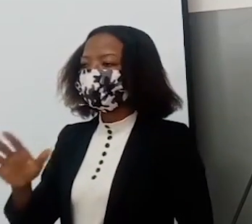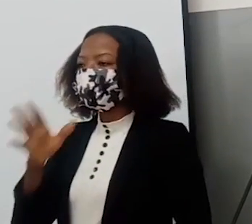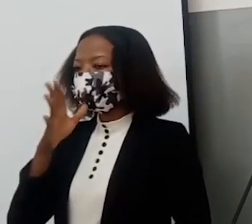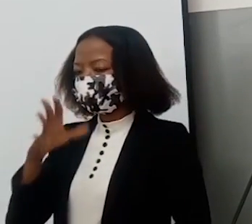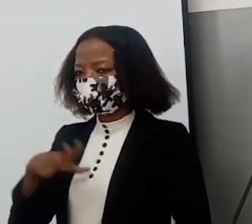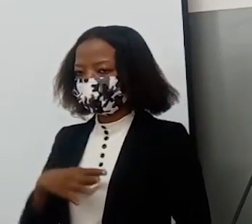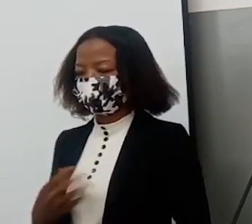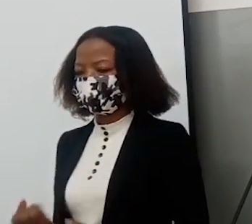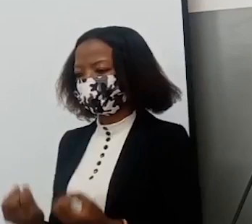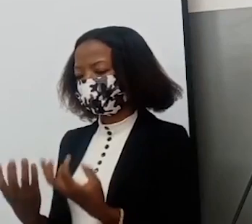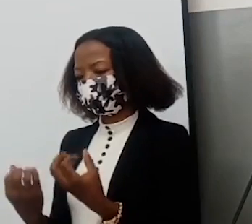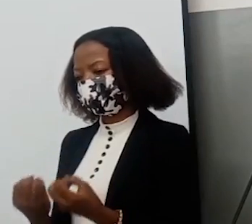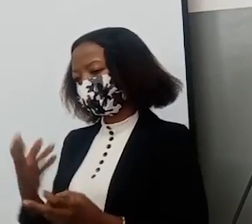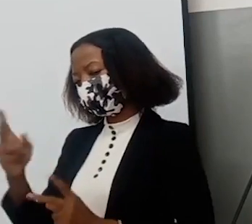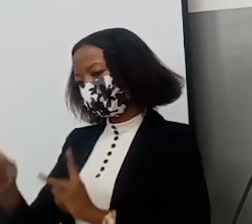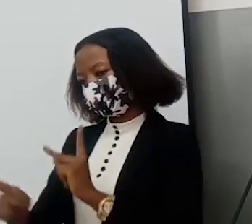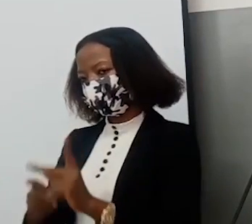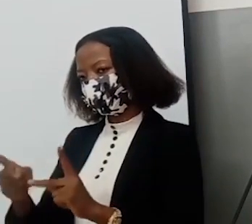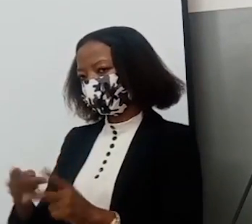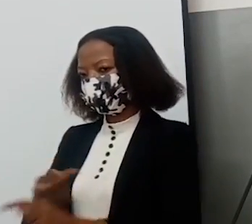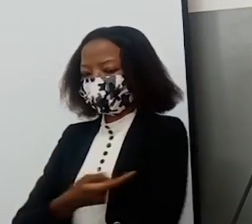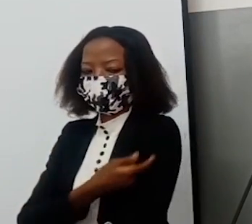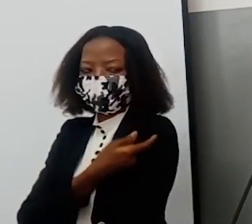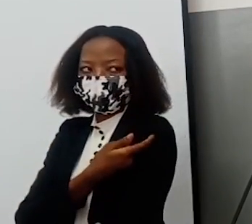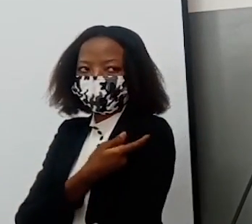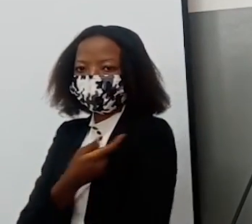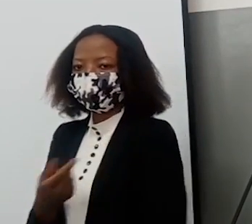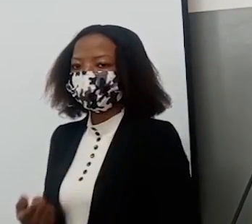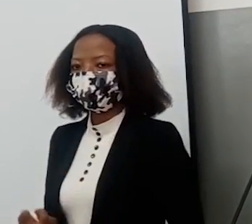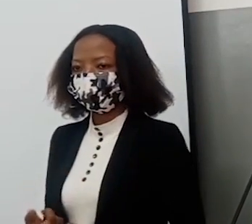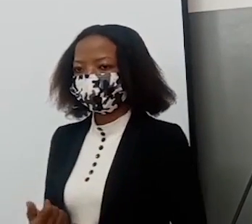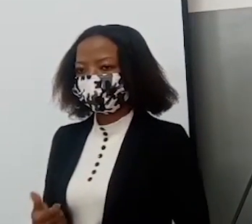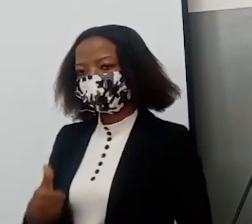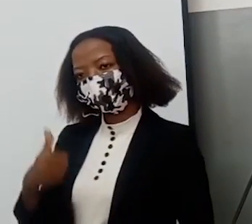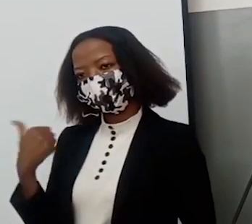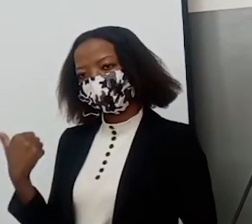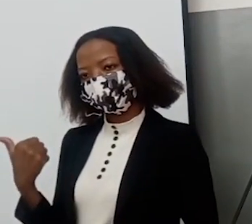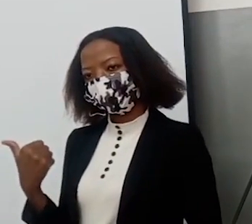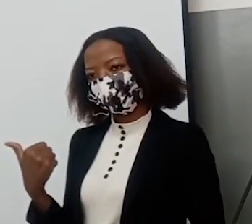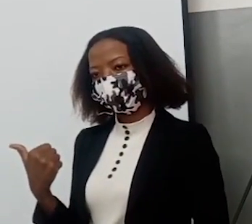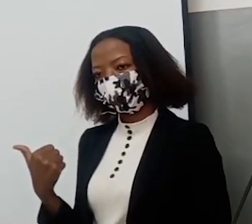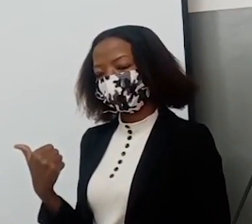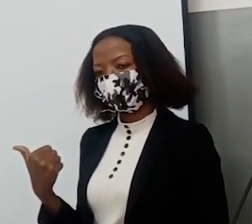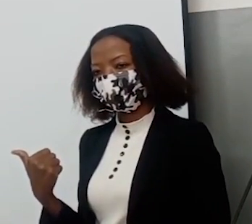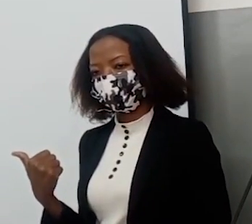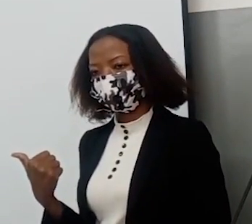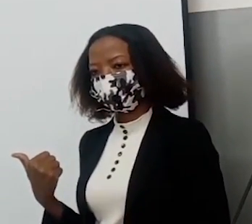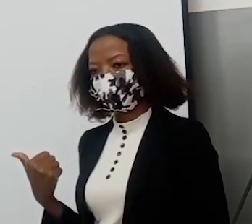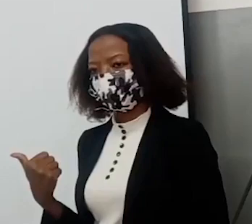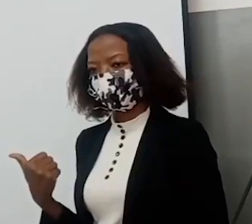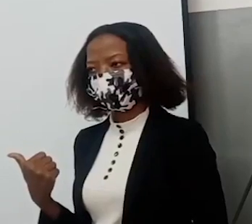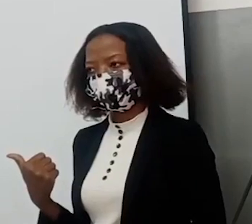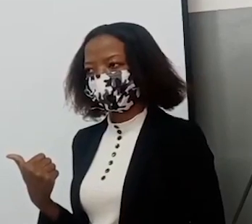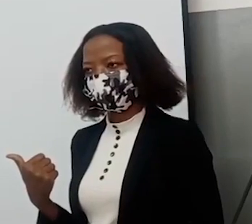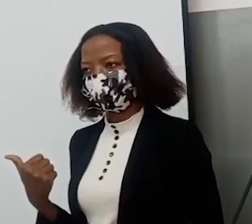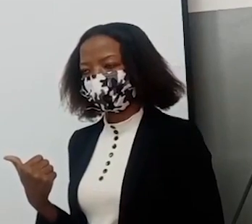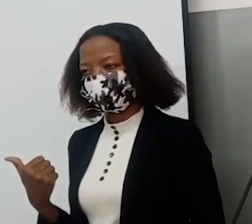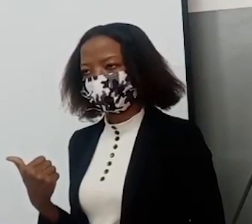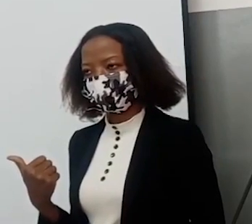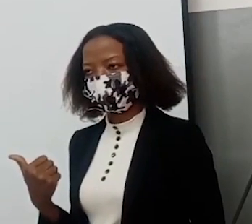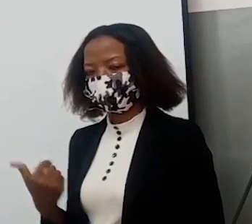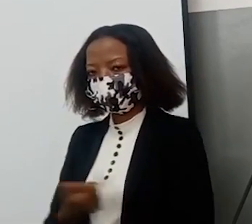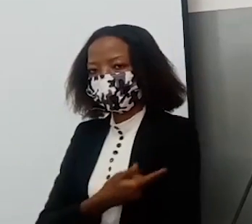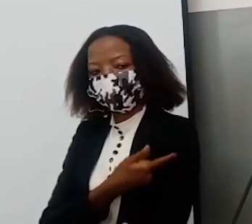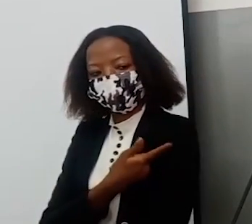majority of the people who are vaccinated are people from other category of region, and the total number of